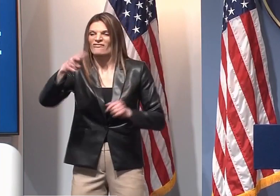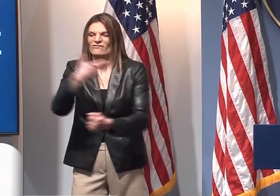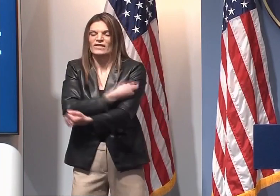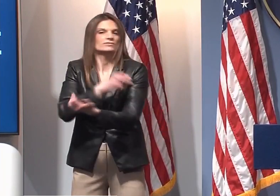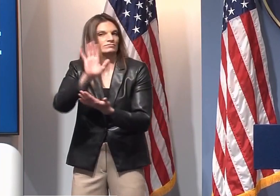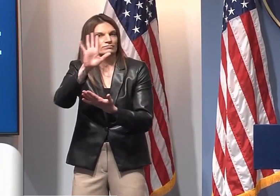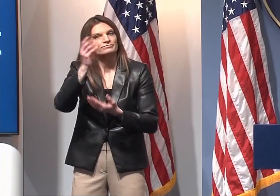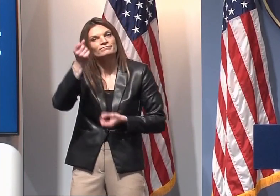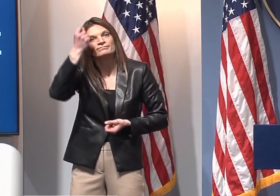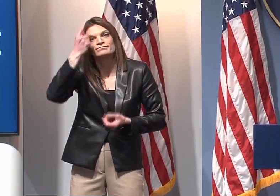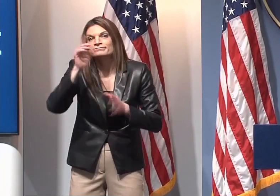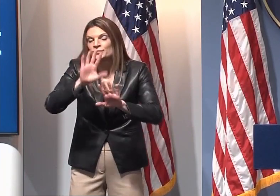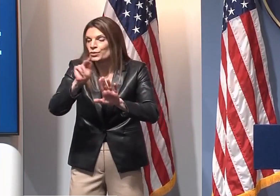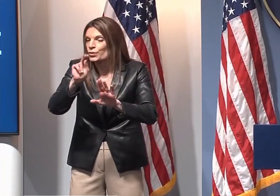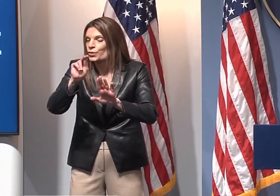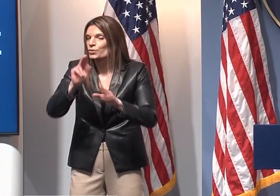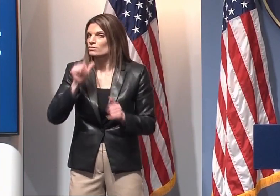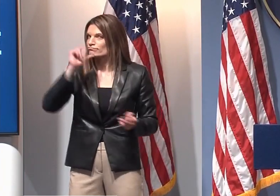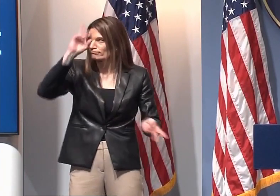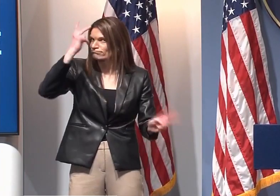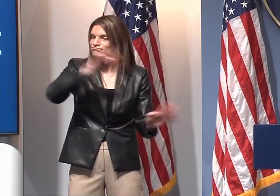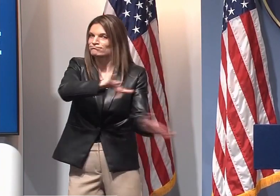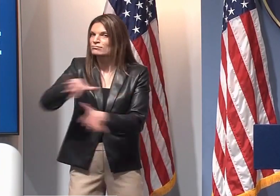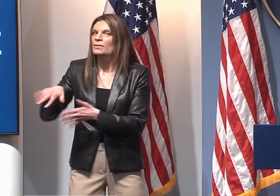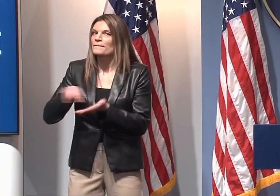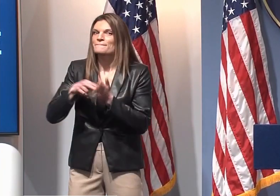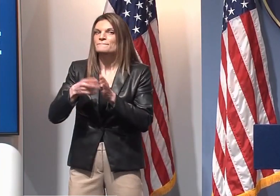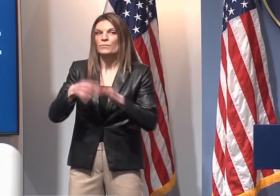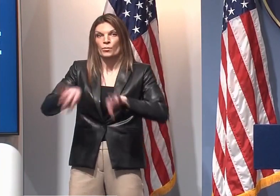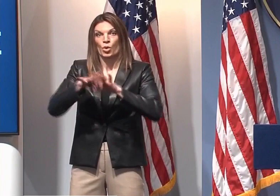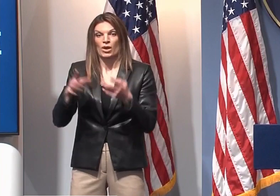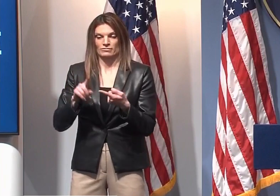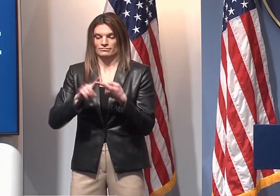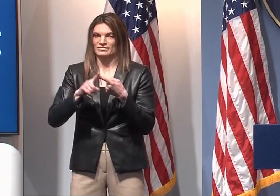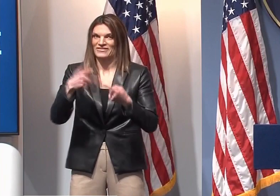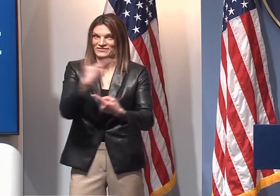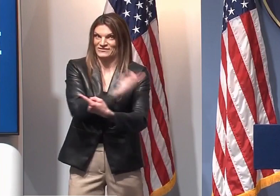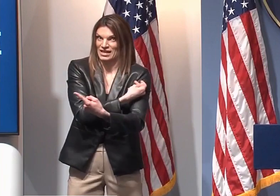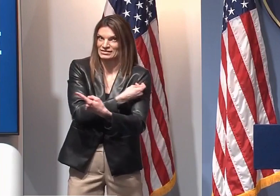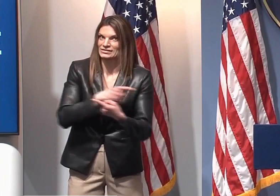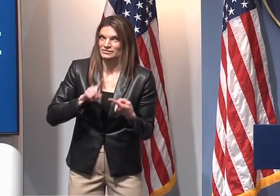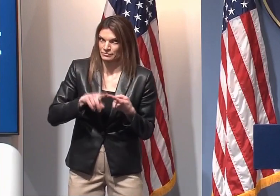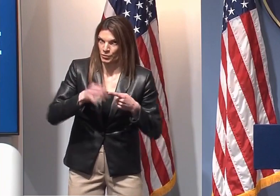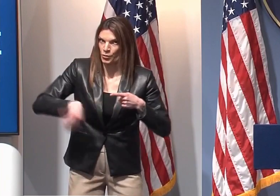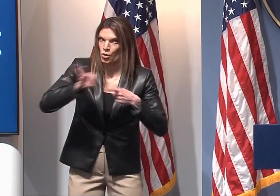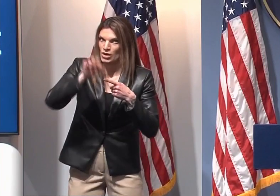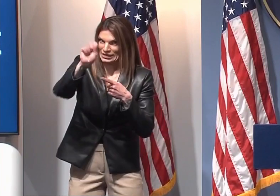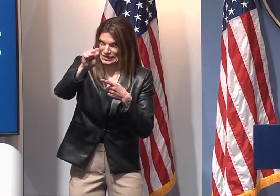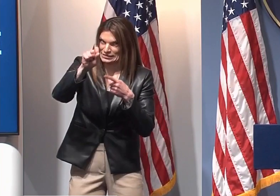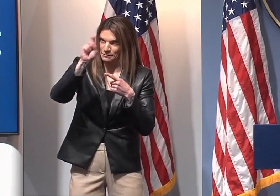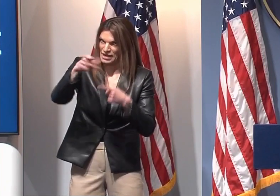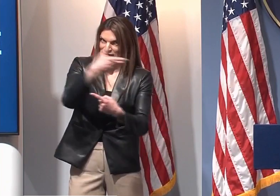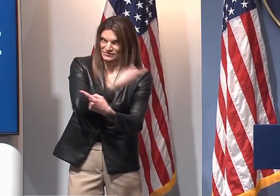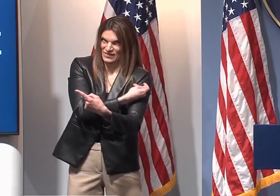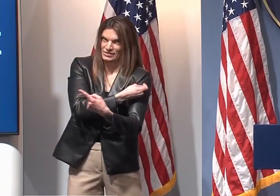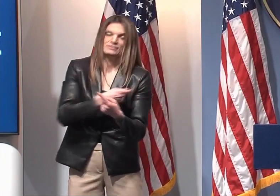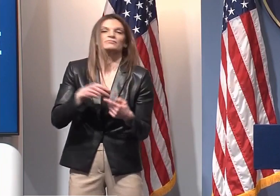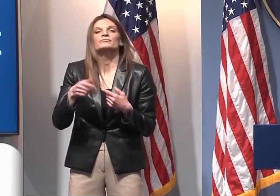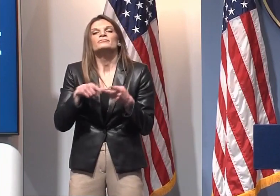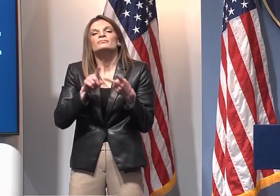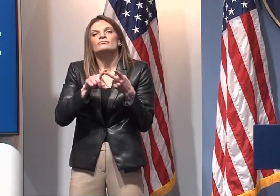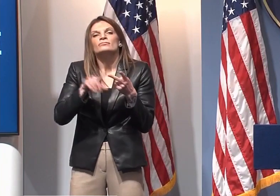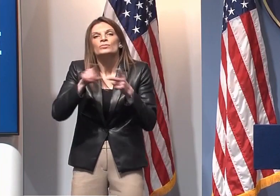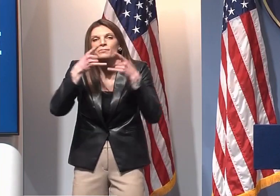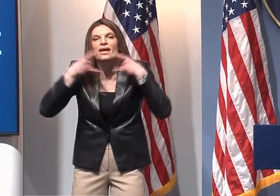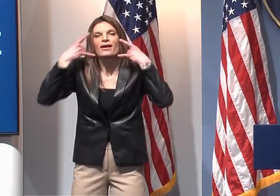Number two tool we have is masking. Both of those together are important. But if you get COVID, because we know